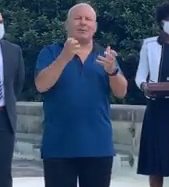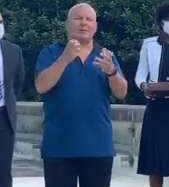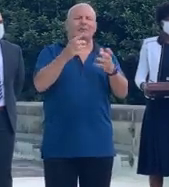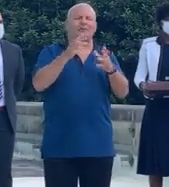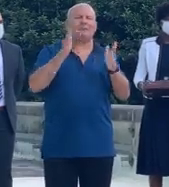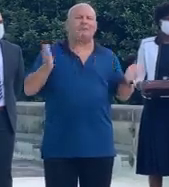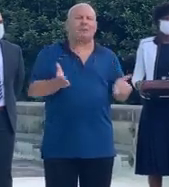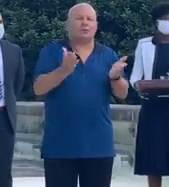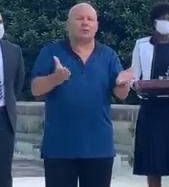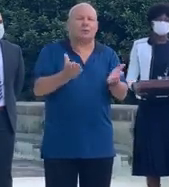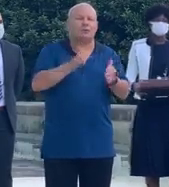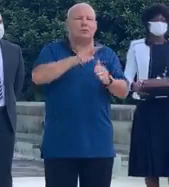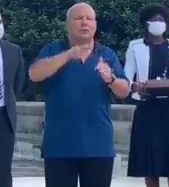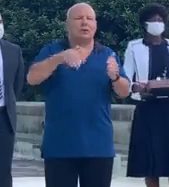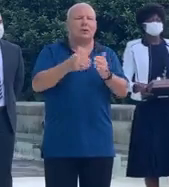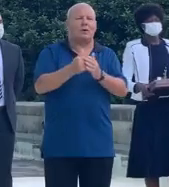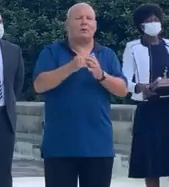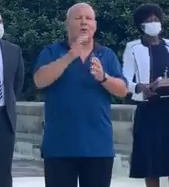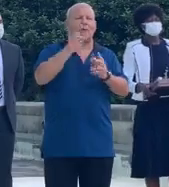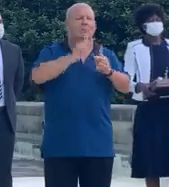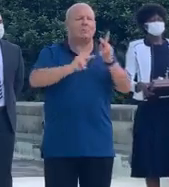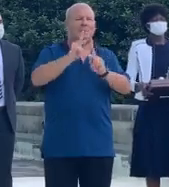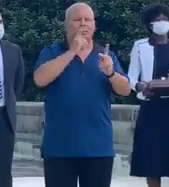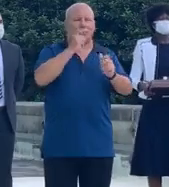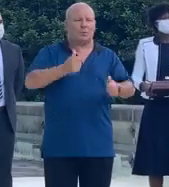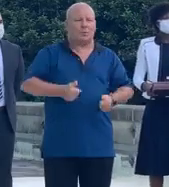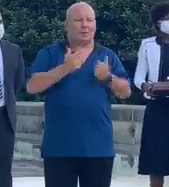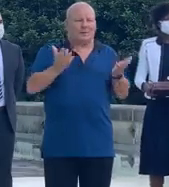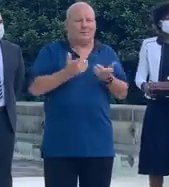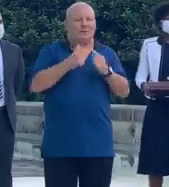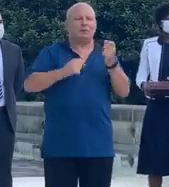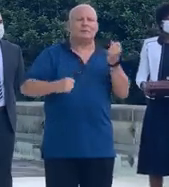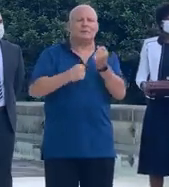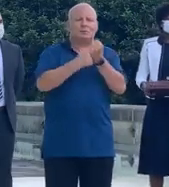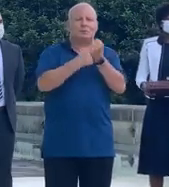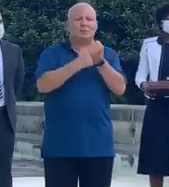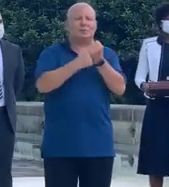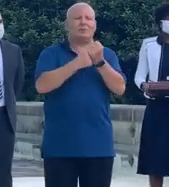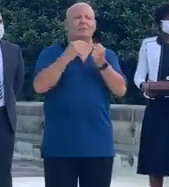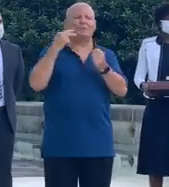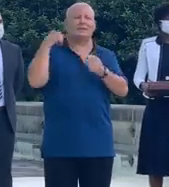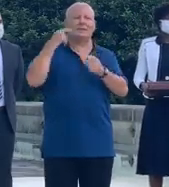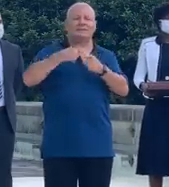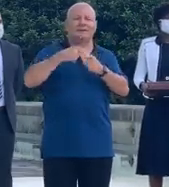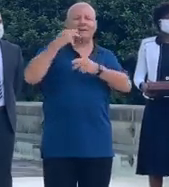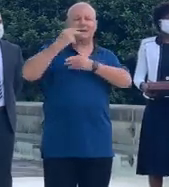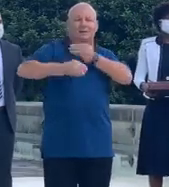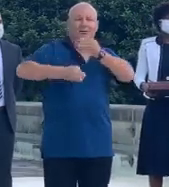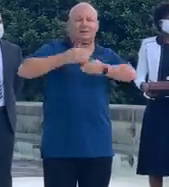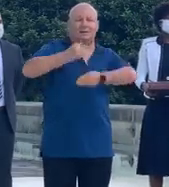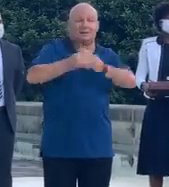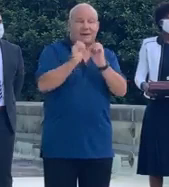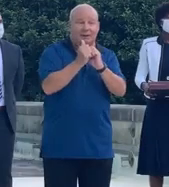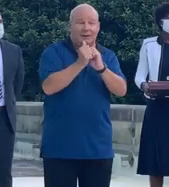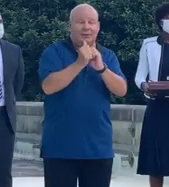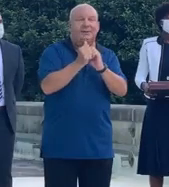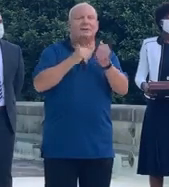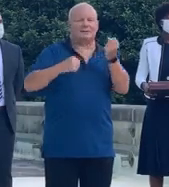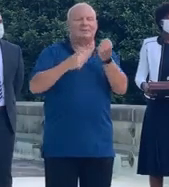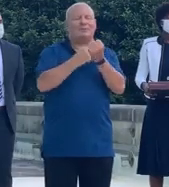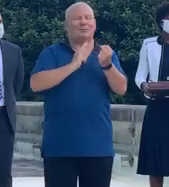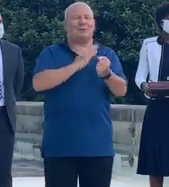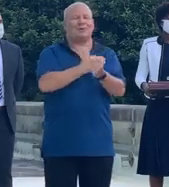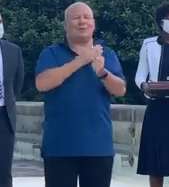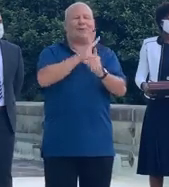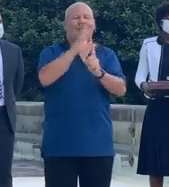encourage all of our citizenry to support our Hispanic heritage by supporting our